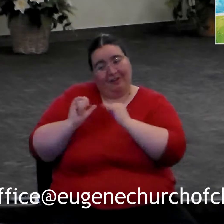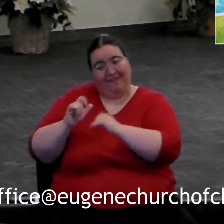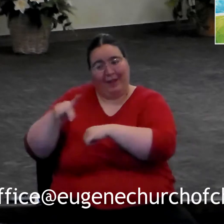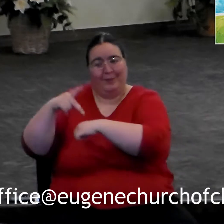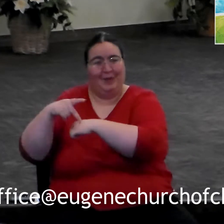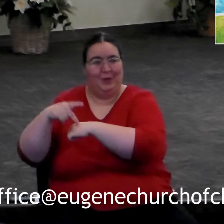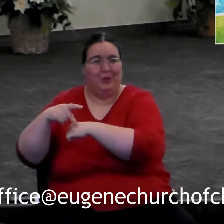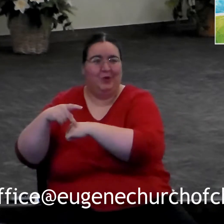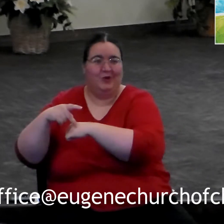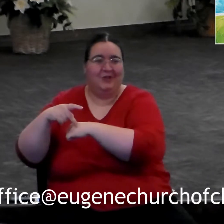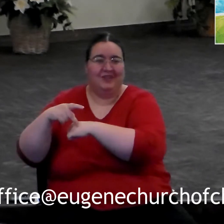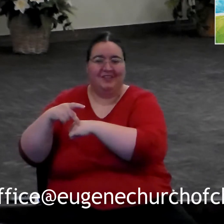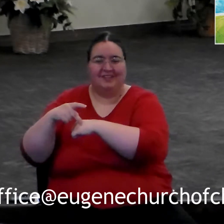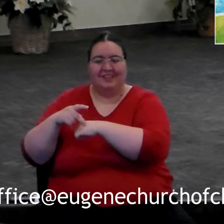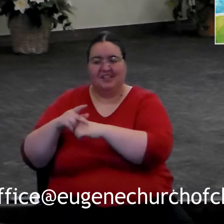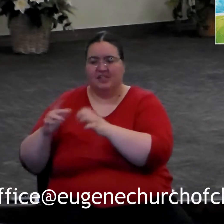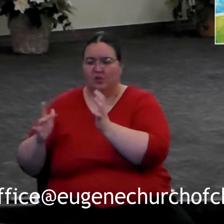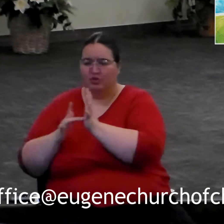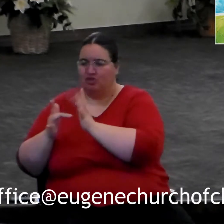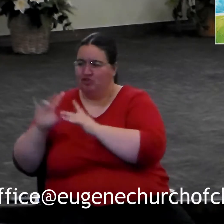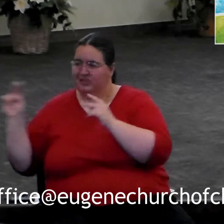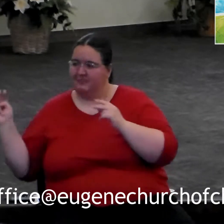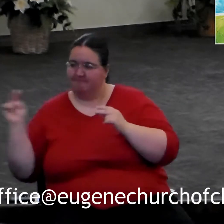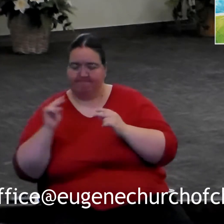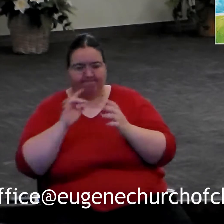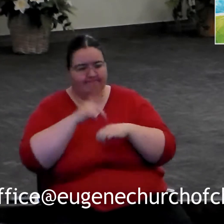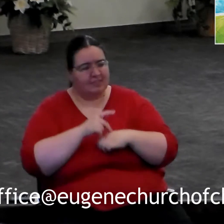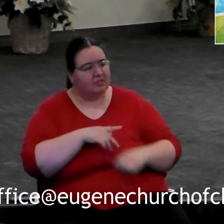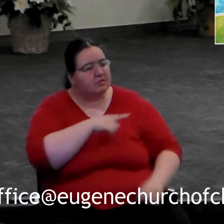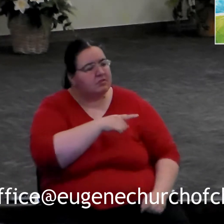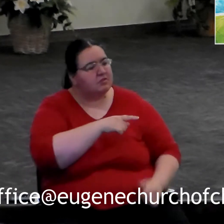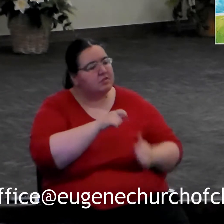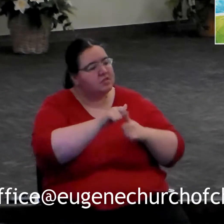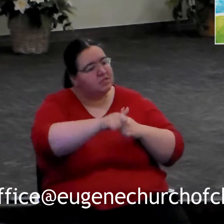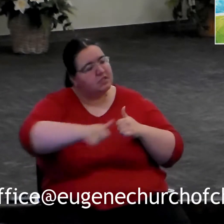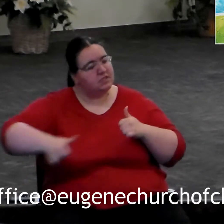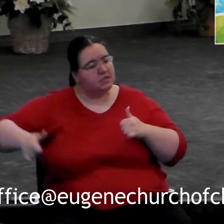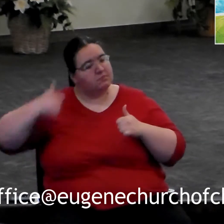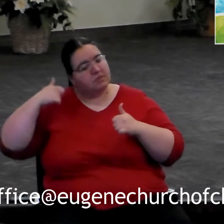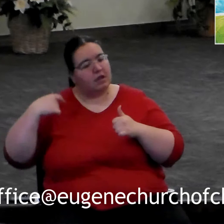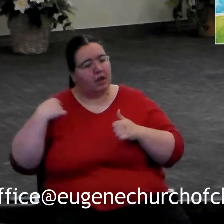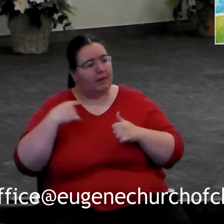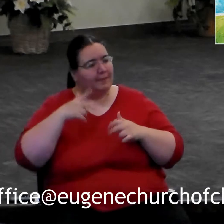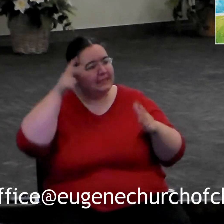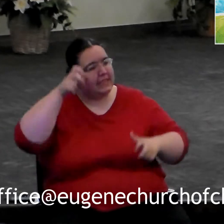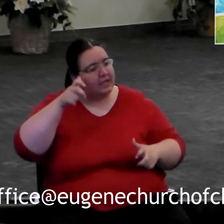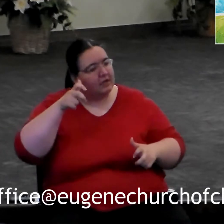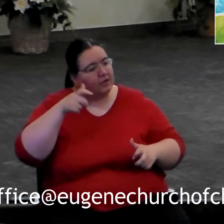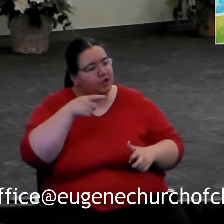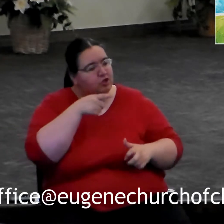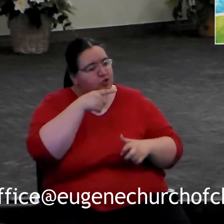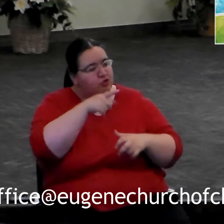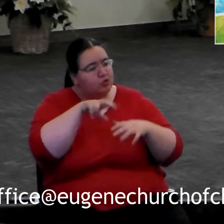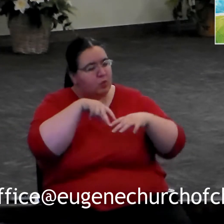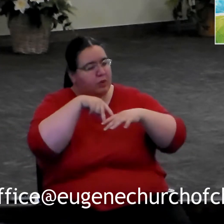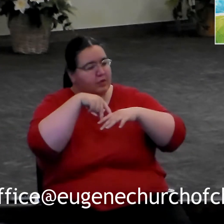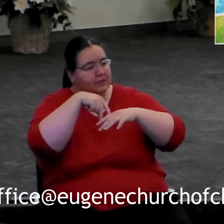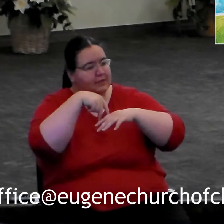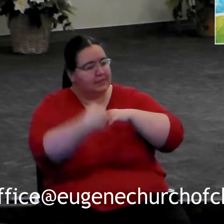and says, get behind me, Satan, you are a stumbling block to me. Now, I don't know what response Peter was expecting from Jesus. I would pretty much guarantee you